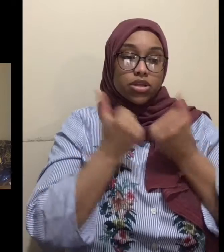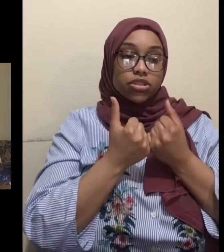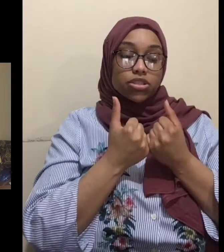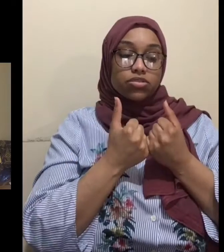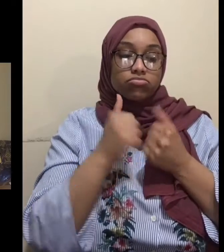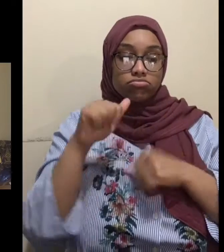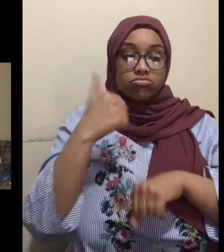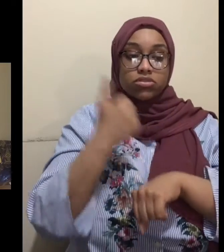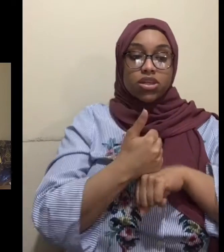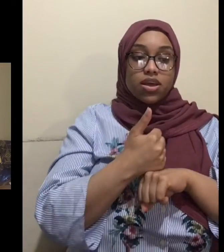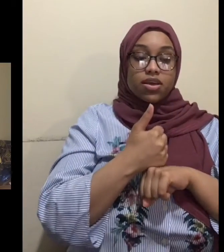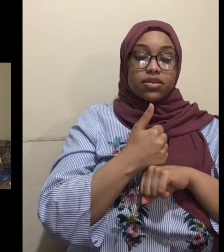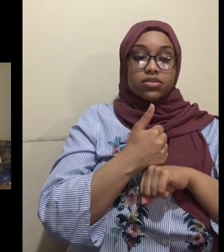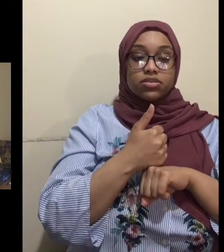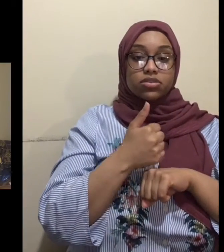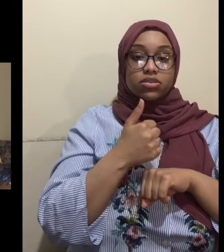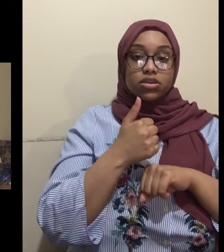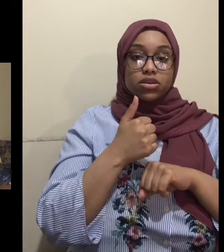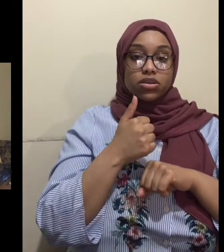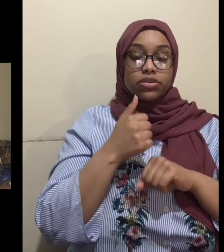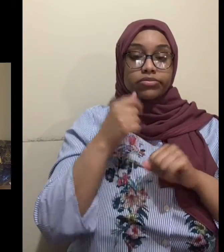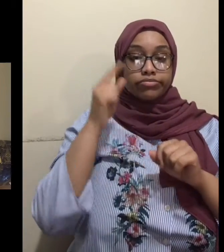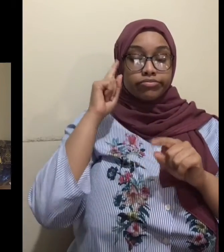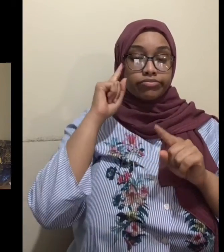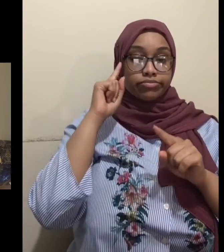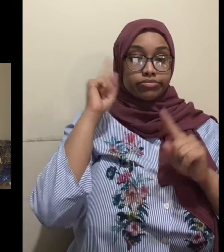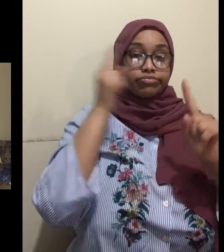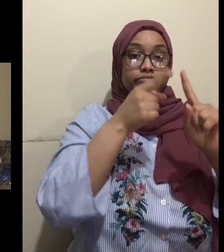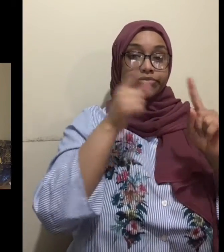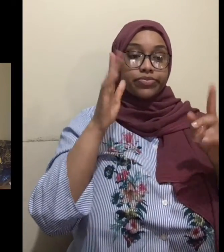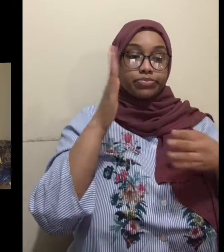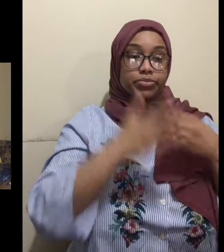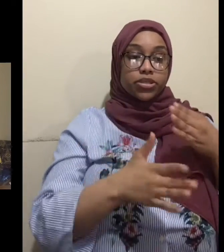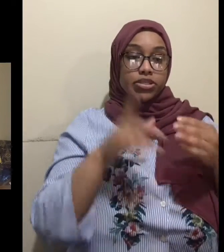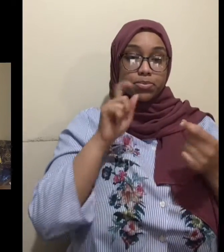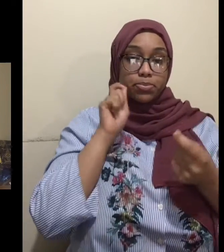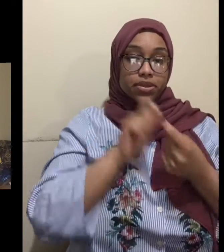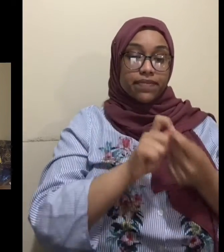non-governmental organizations are not operated by government.